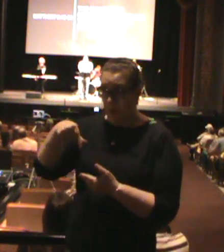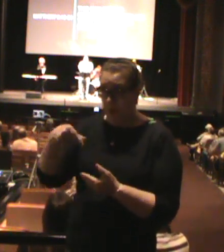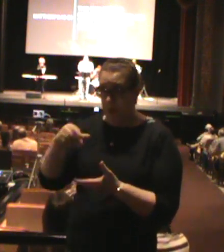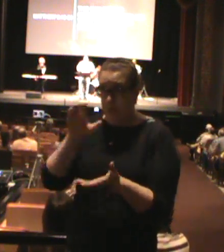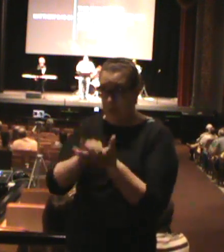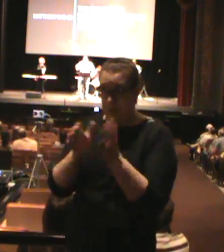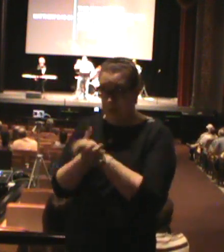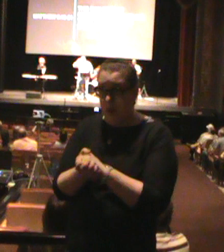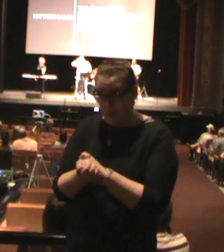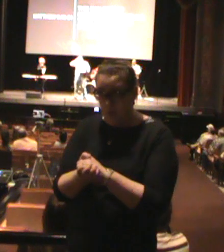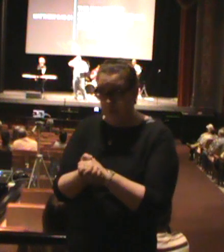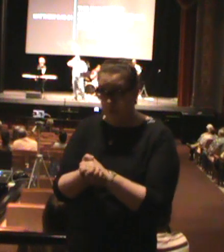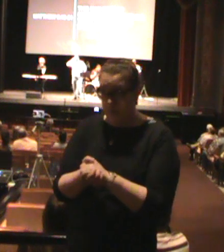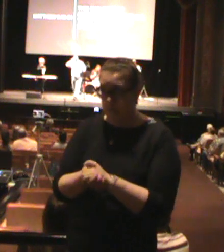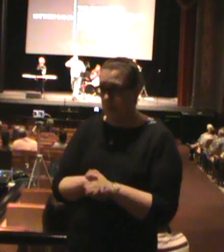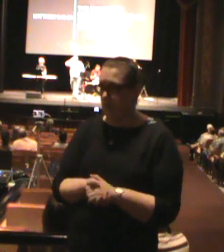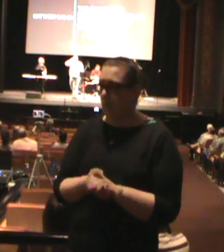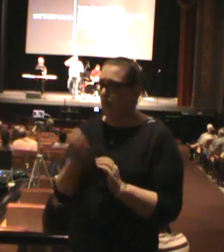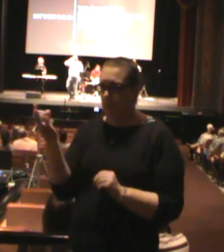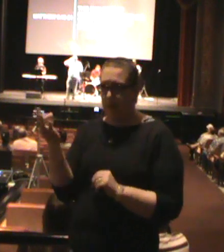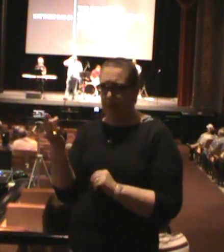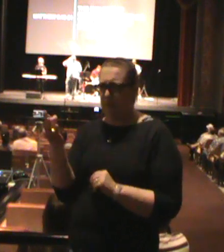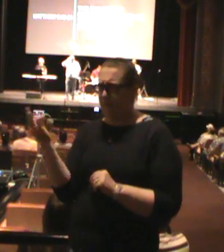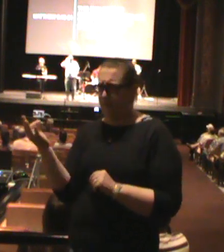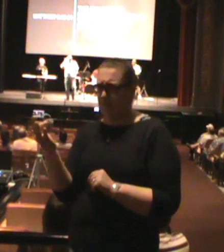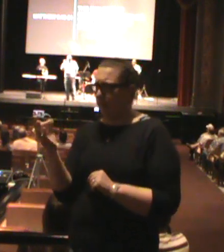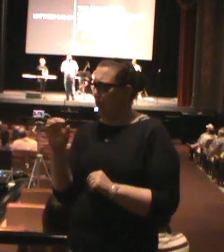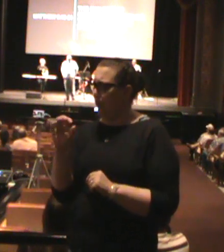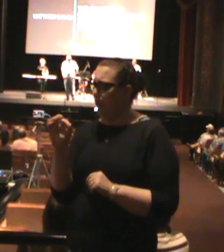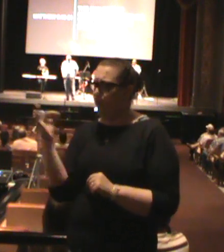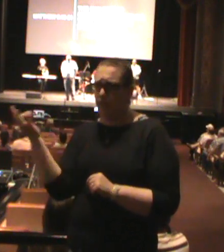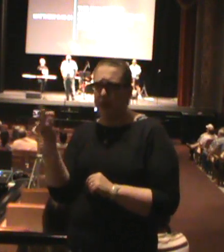York. Right? They had no clue. And then there's a girl that